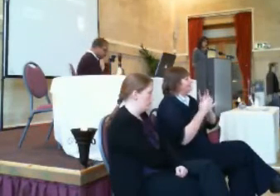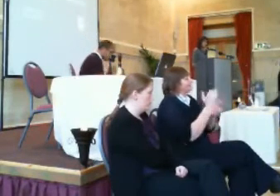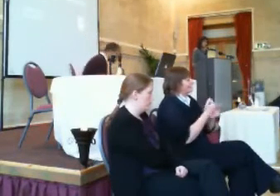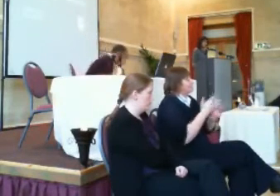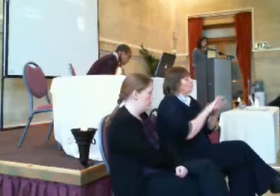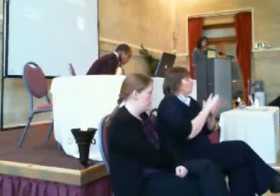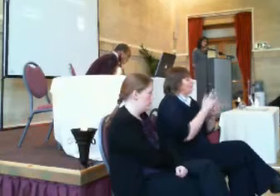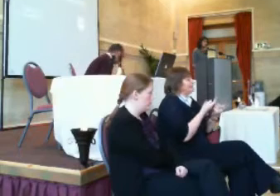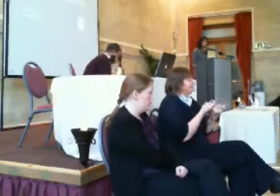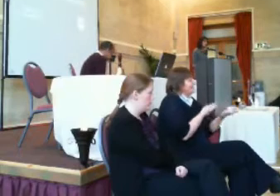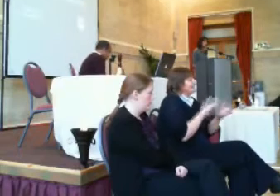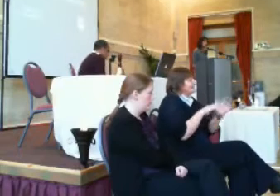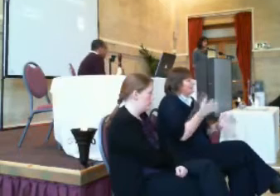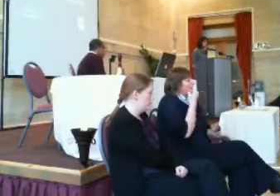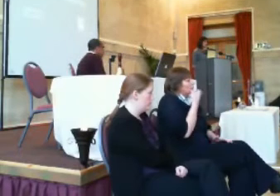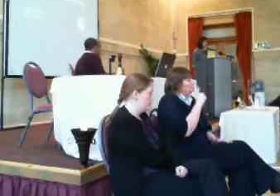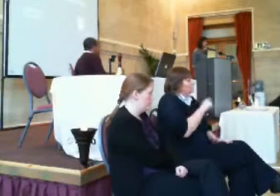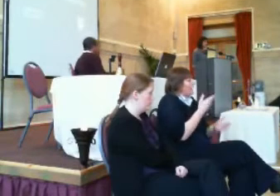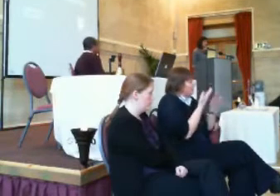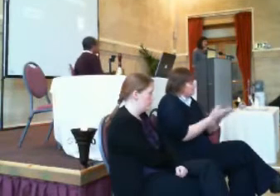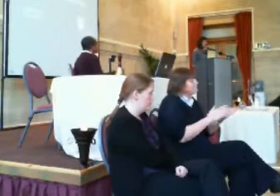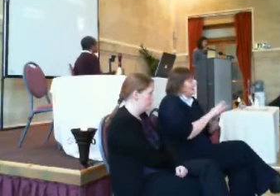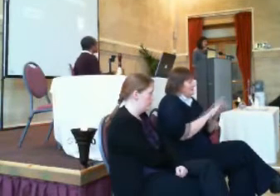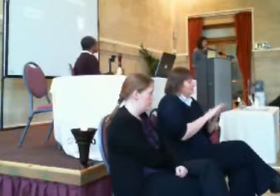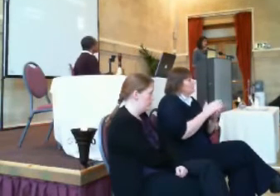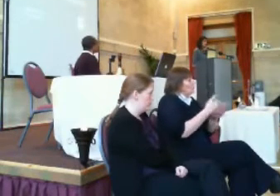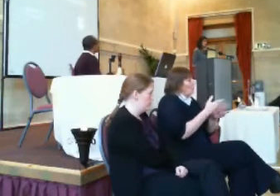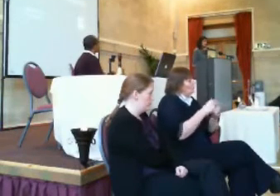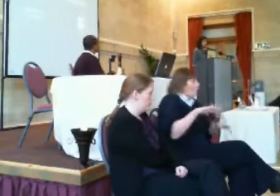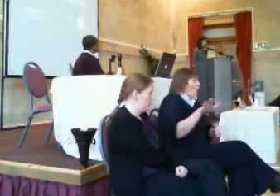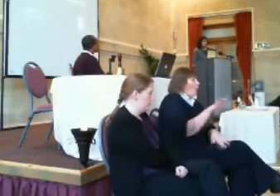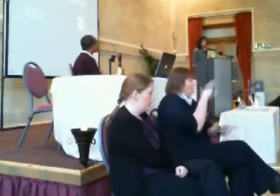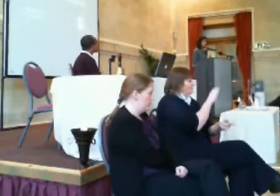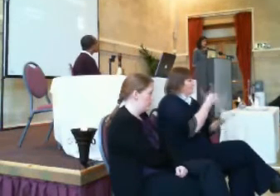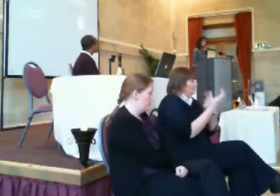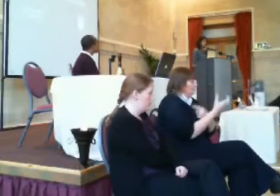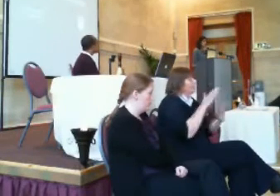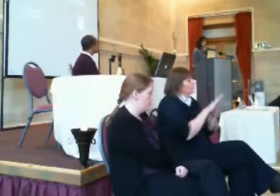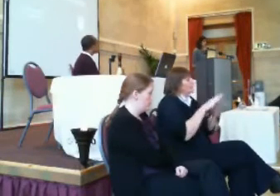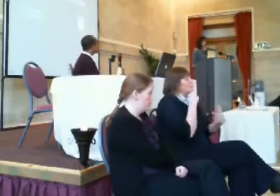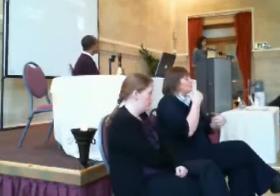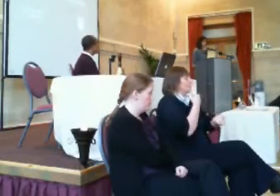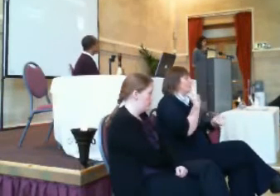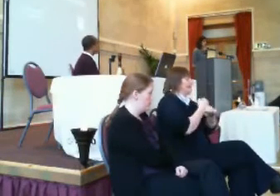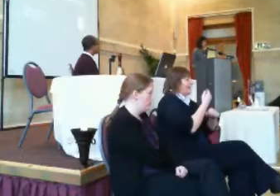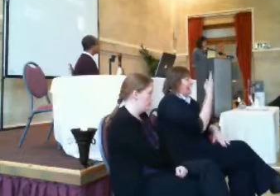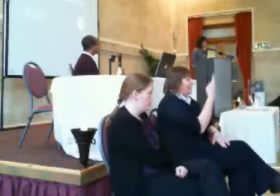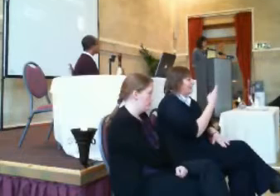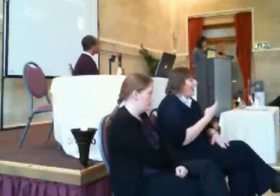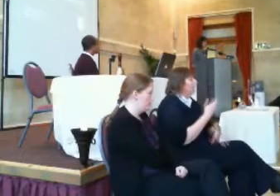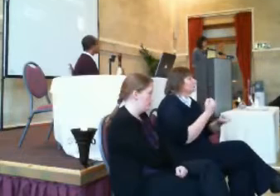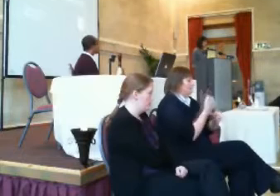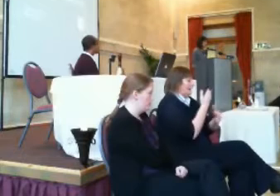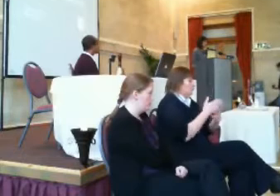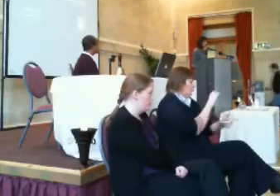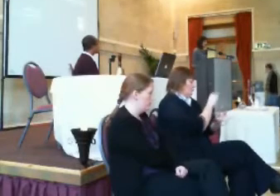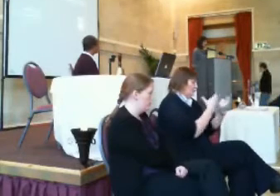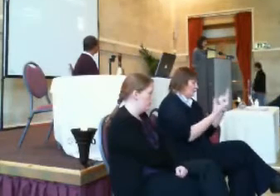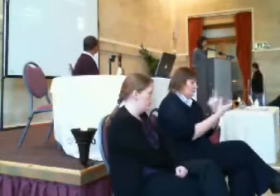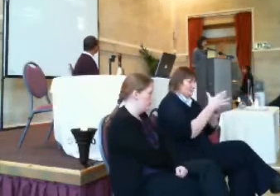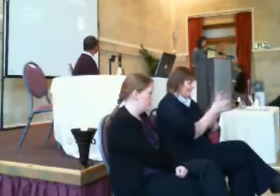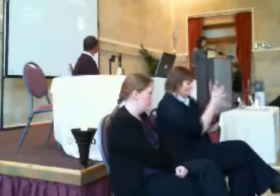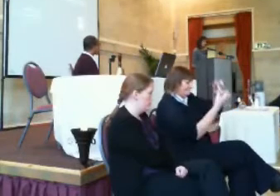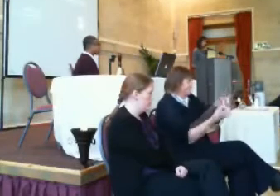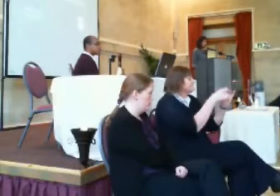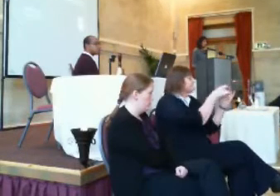Muslims and Jews, but we work with all communities across the city, and we use media and the arts to build bridges between important to the community that